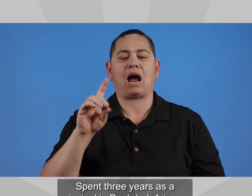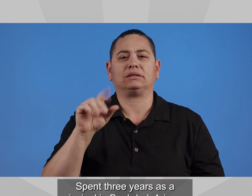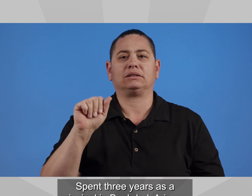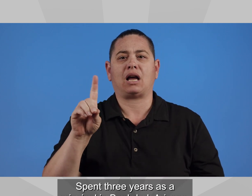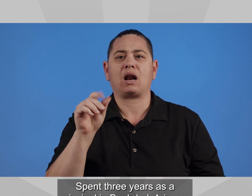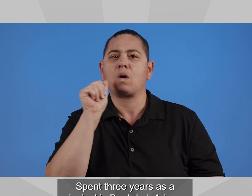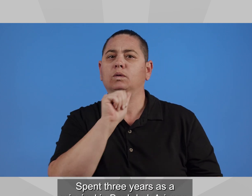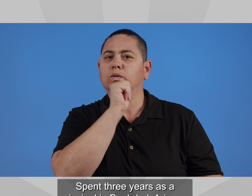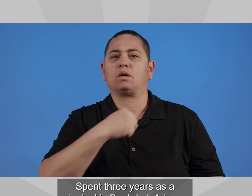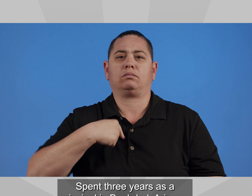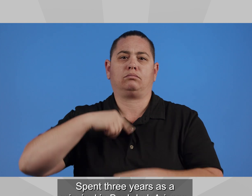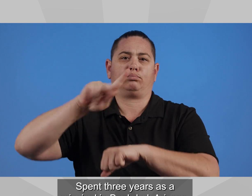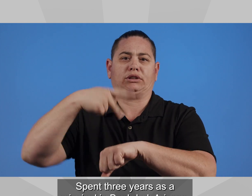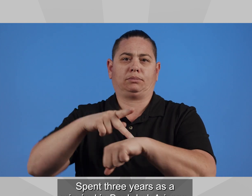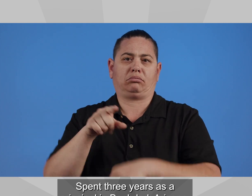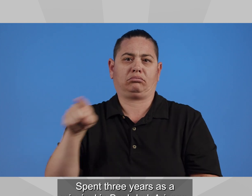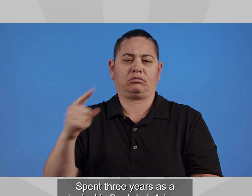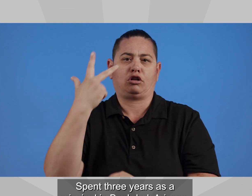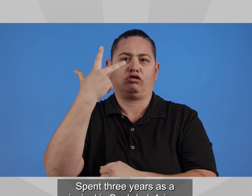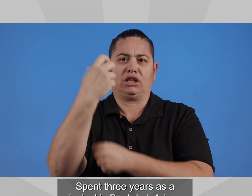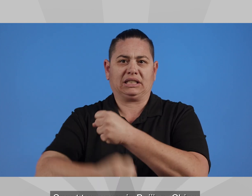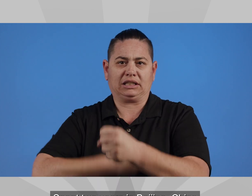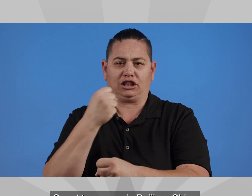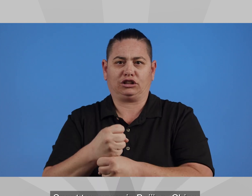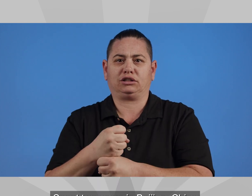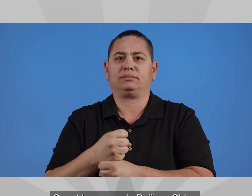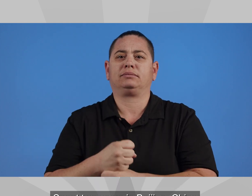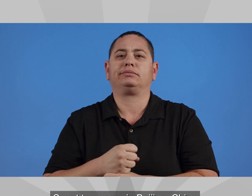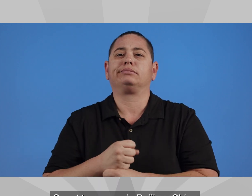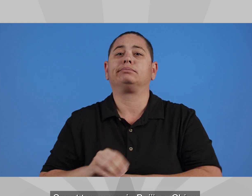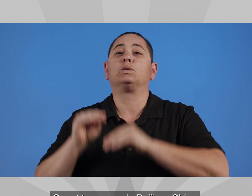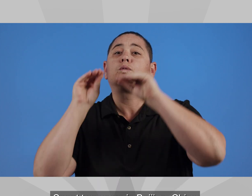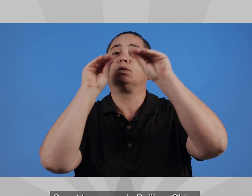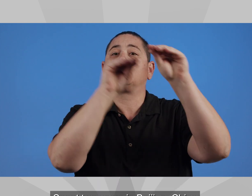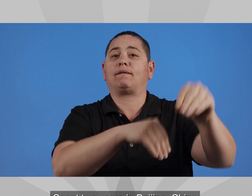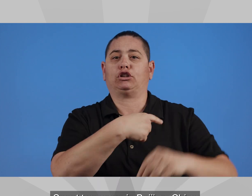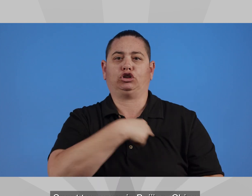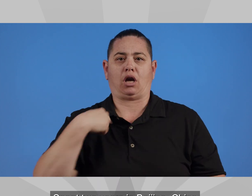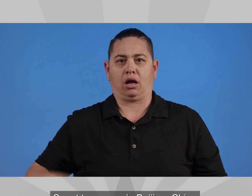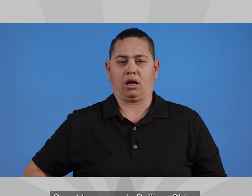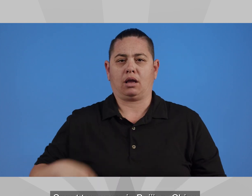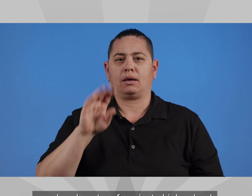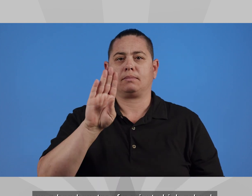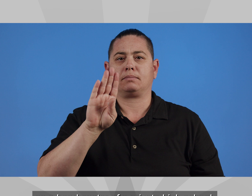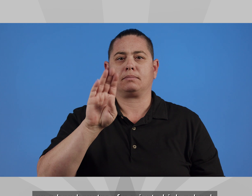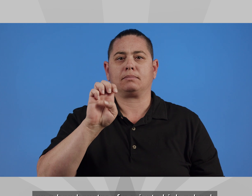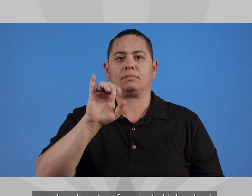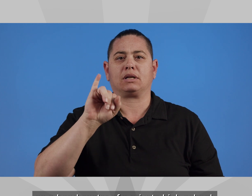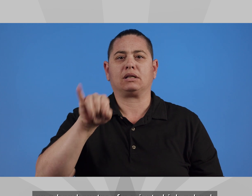Spent 3 years as a principal in Baghdad, Arizona. Spent 2 years in Beijing, China,